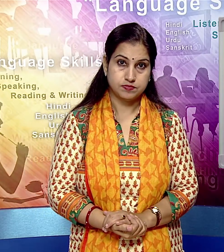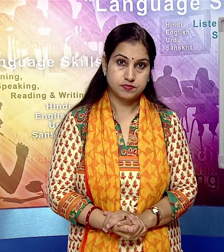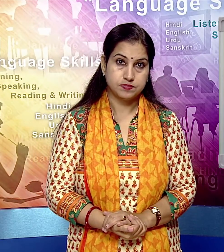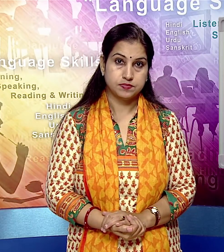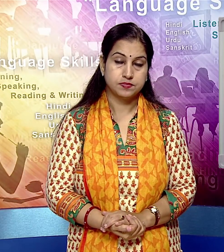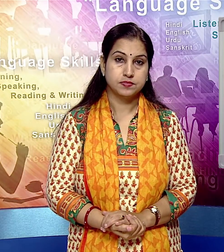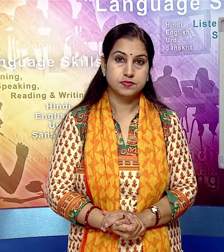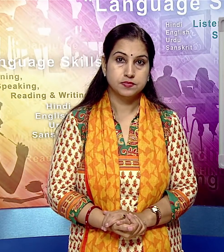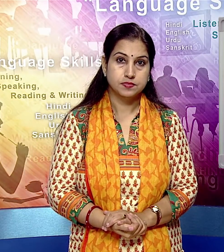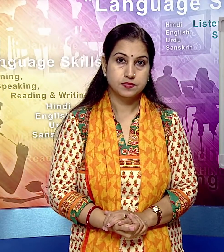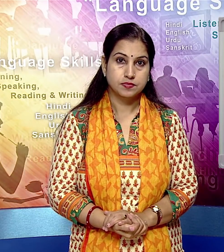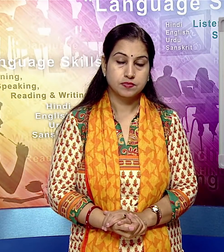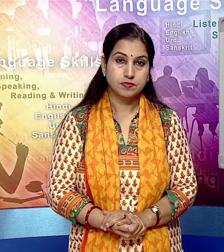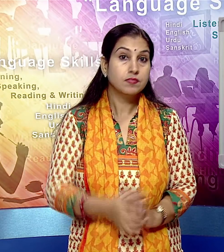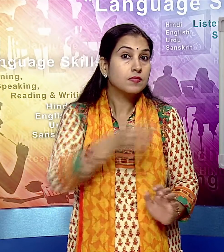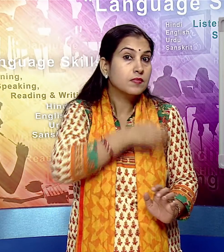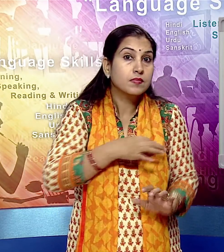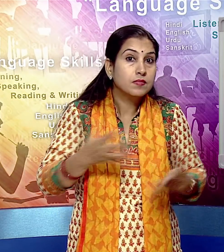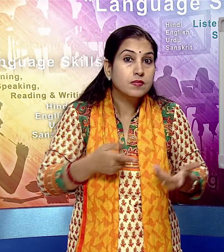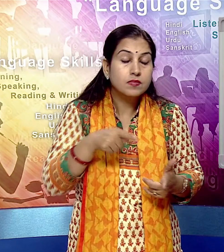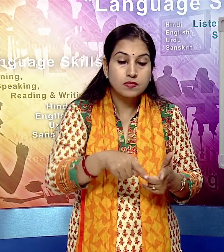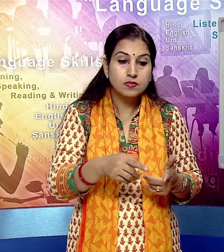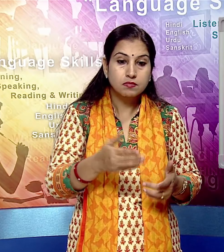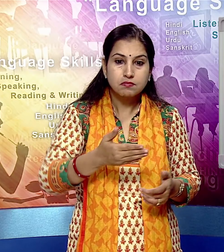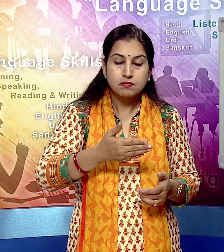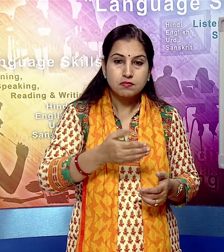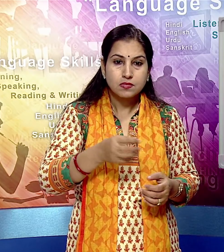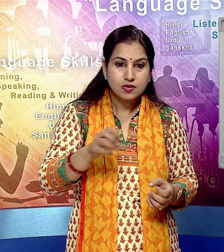Few of the advantages and disadvantages of solar cooker are: